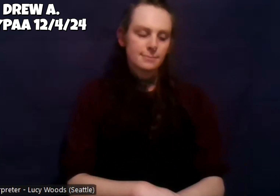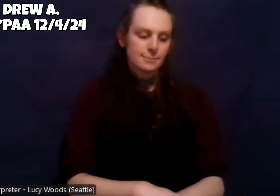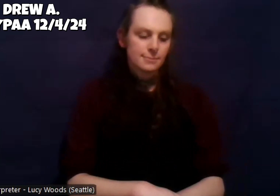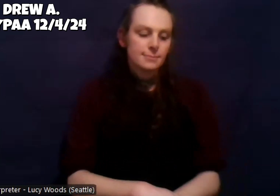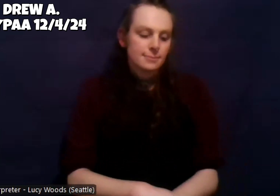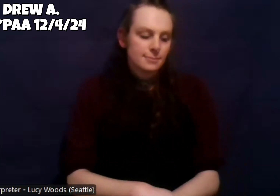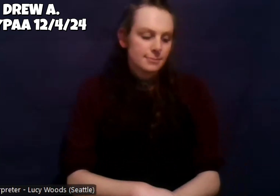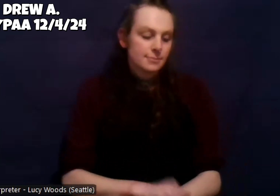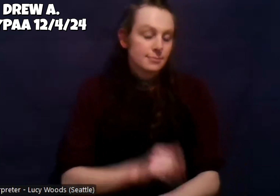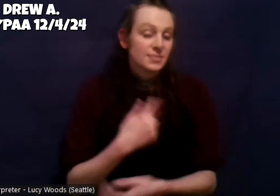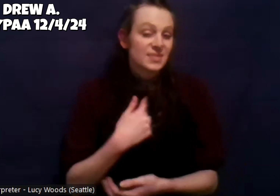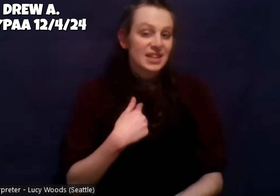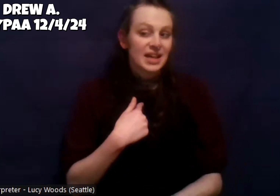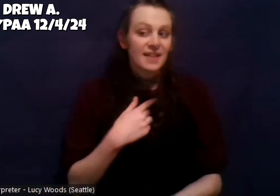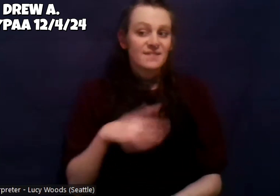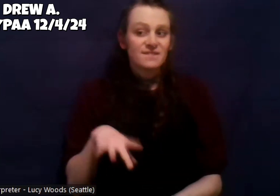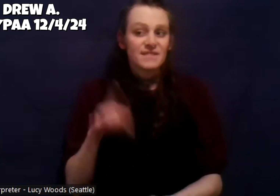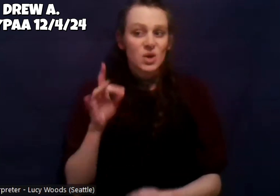found alcohol,